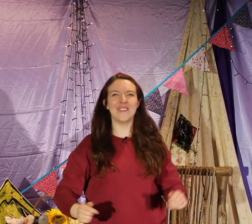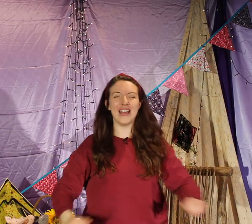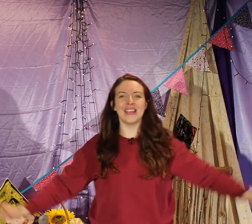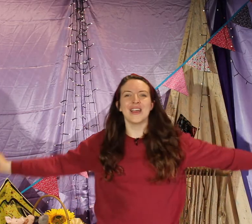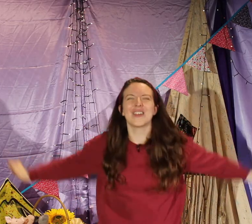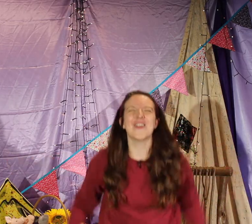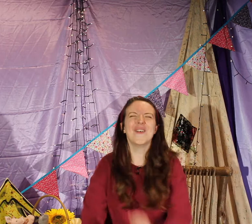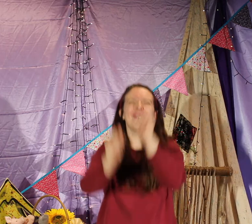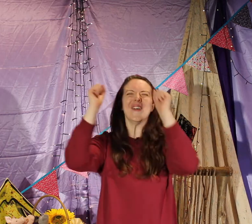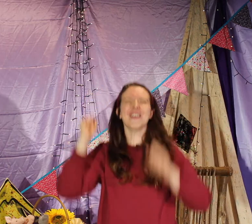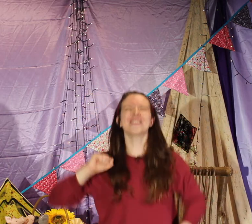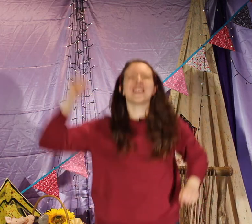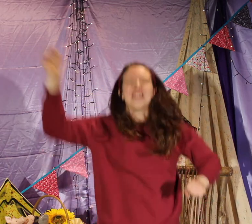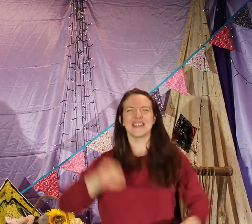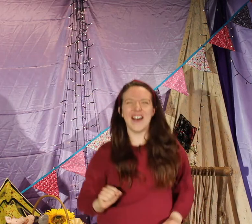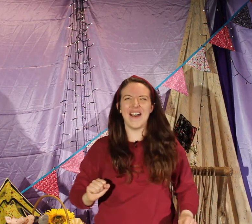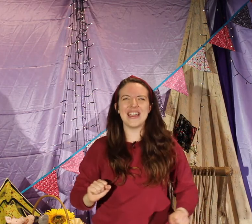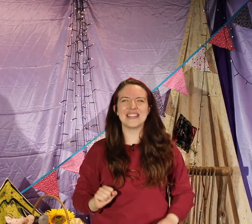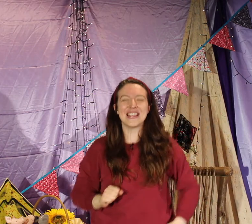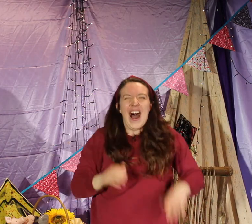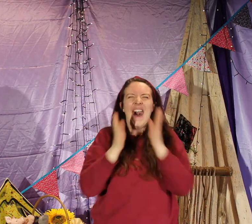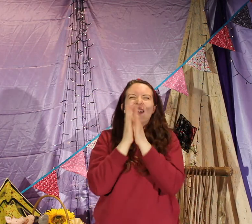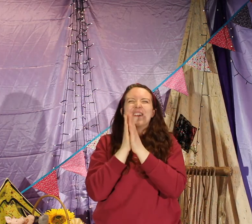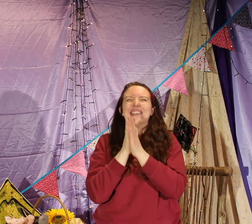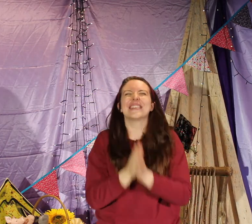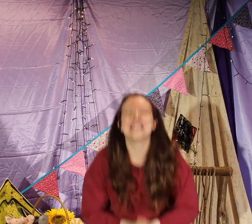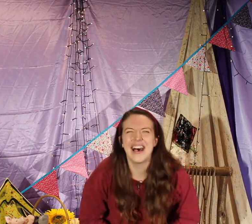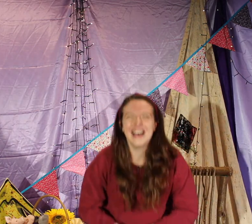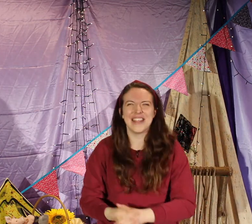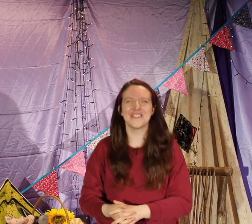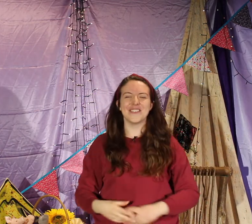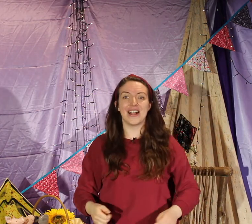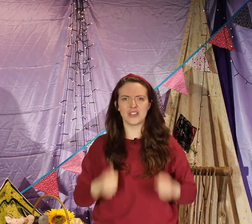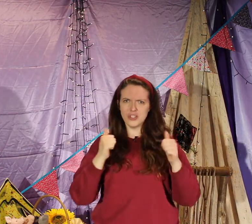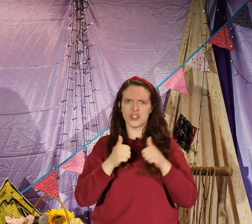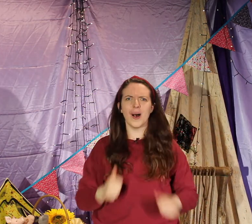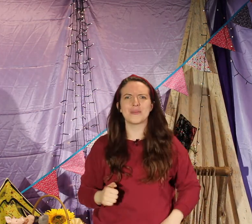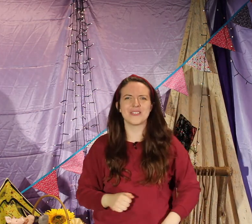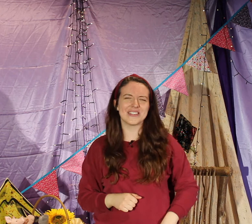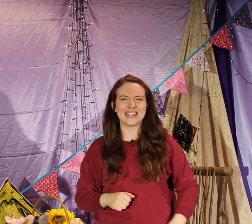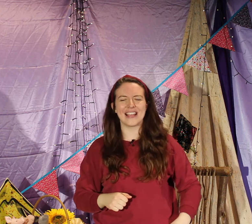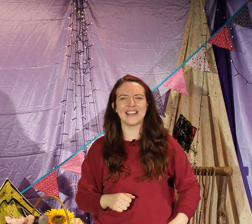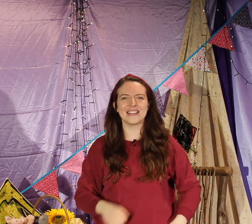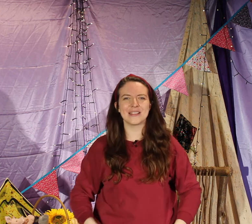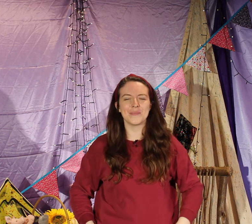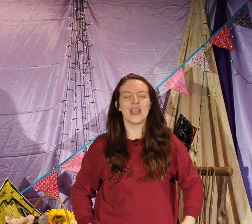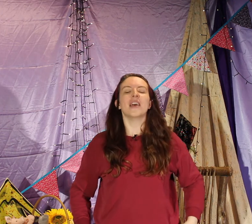1, 2, 1, 2, 1, 2, 1, 2, 1, 1, 1, 1, 1. Go tortoise! Well done, everyone. Good job, storytellers. So